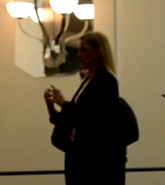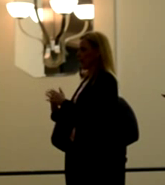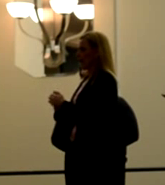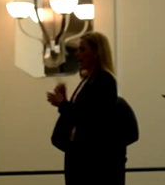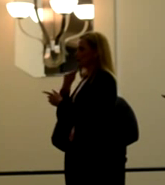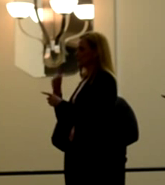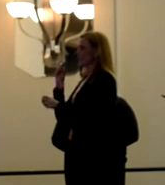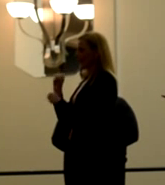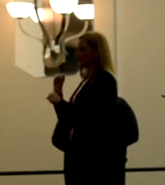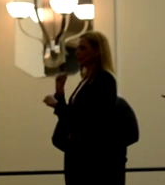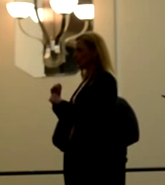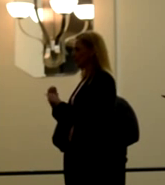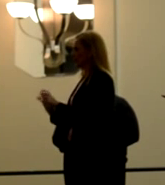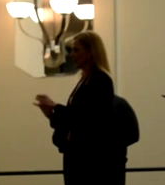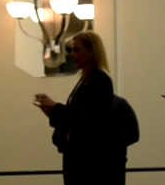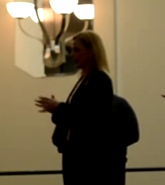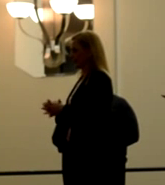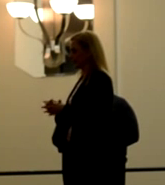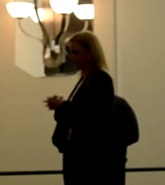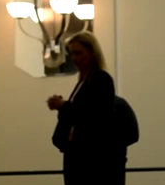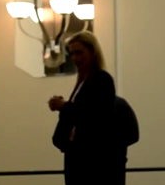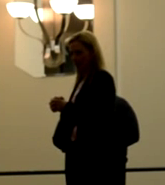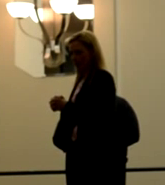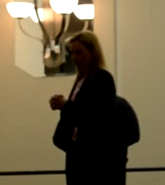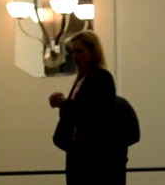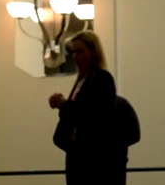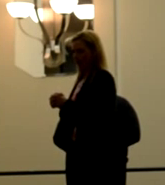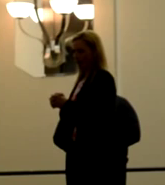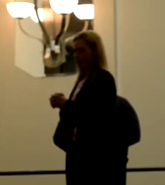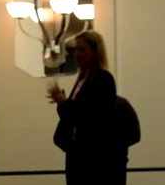special and cherished language to them. And you really need to take it seriously.